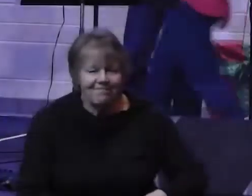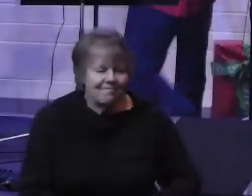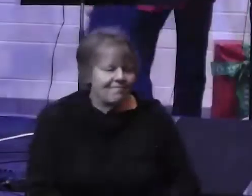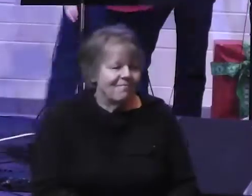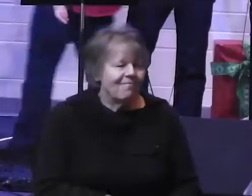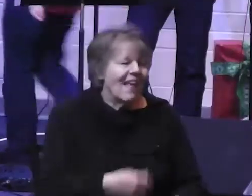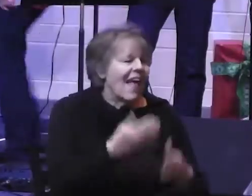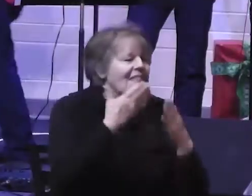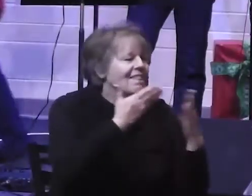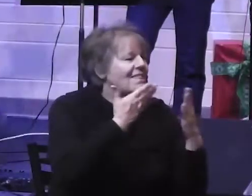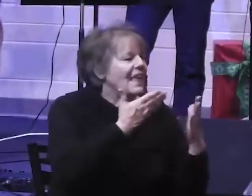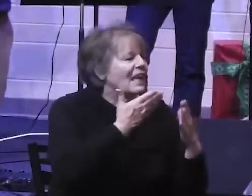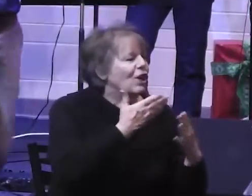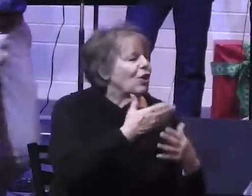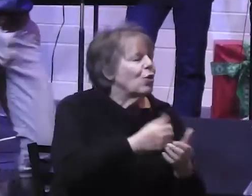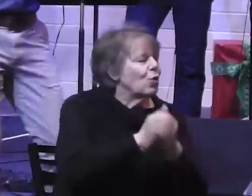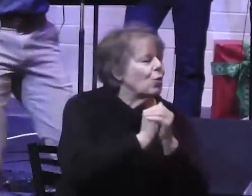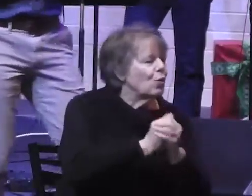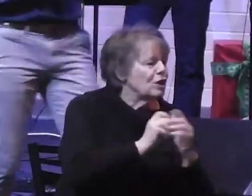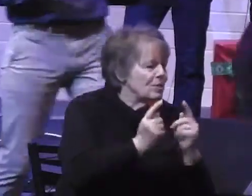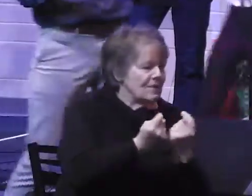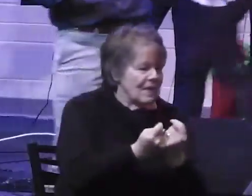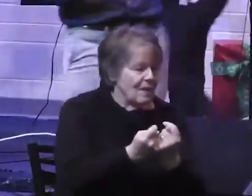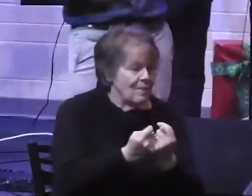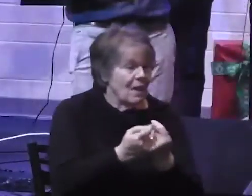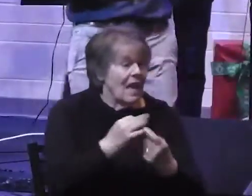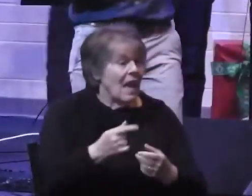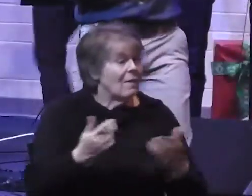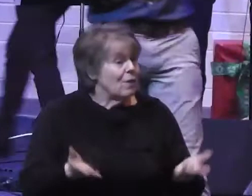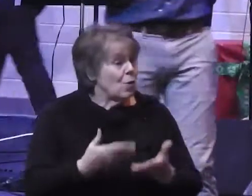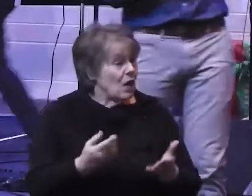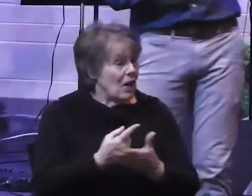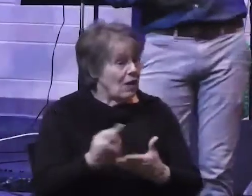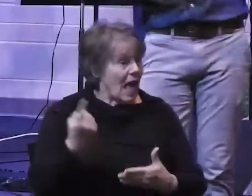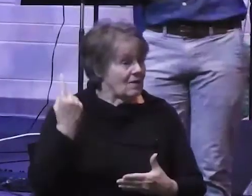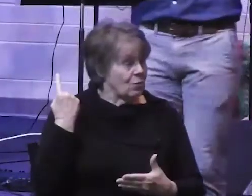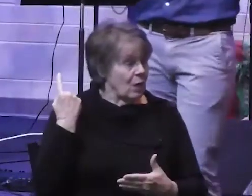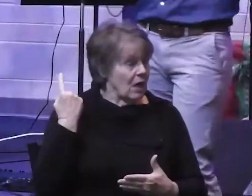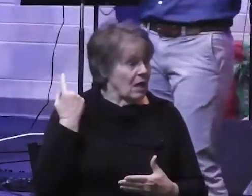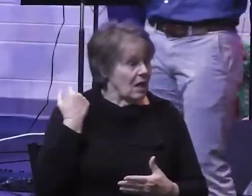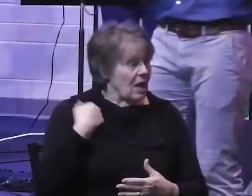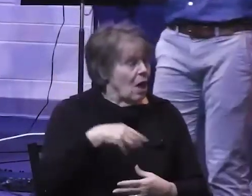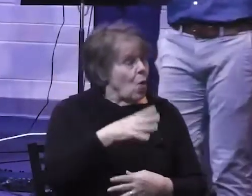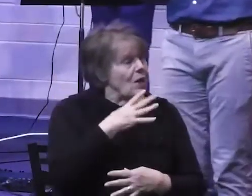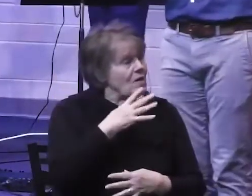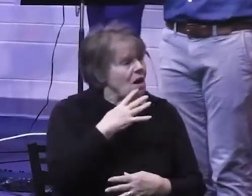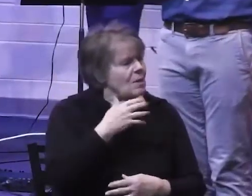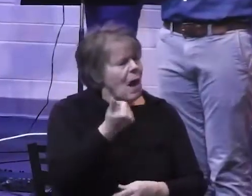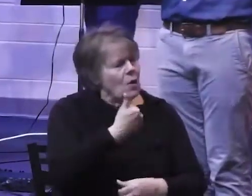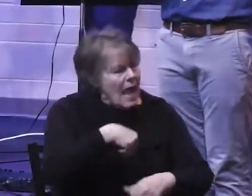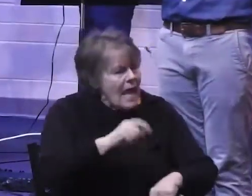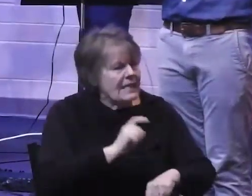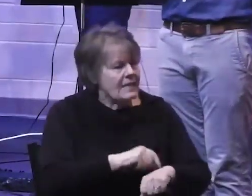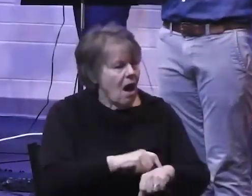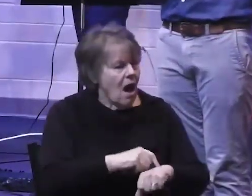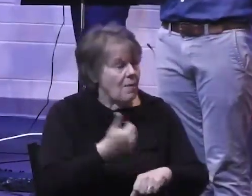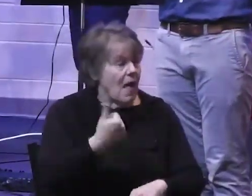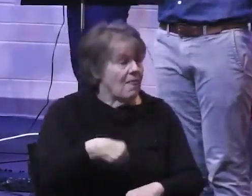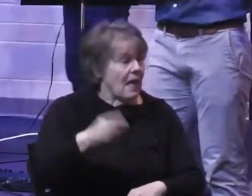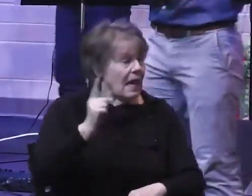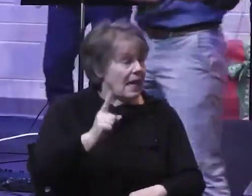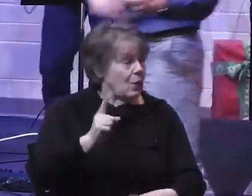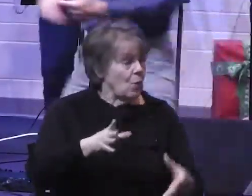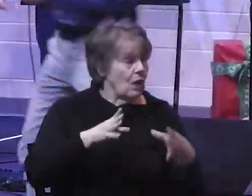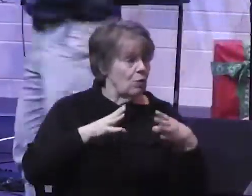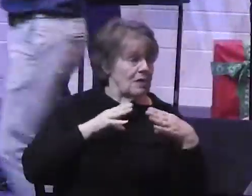Thank you, worship team. If you were here last week, we talked about how anytime that anybody takes a gift God